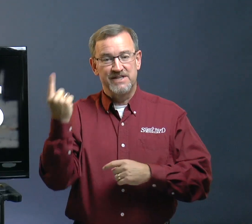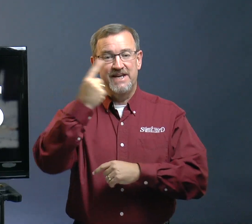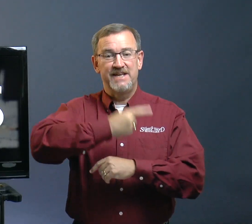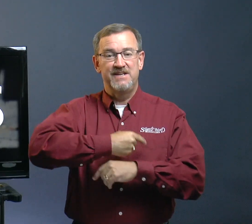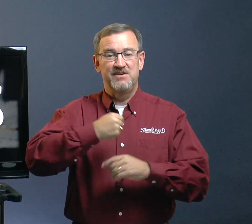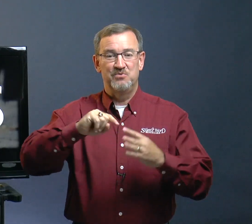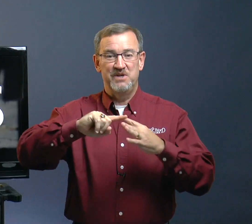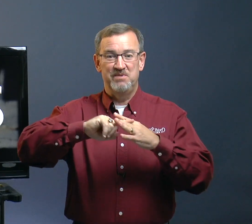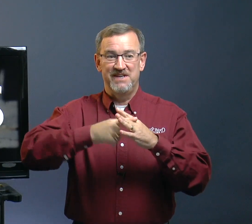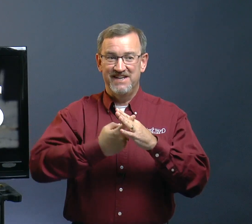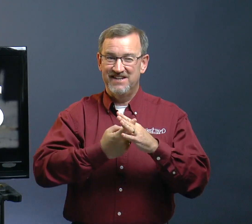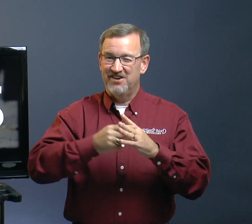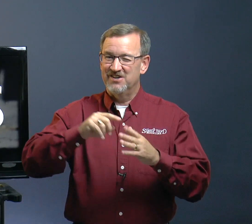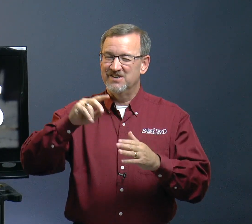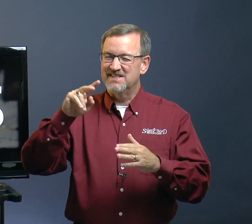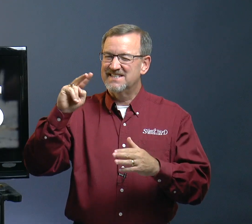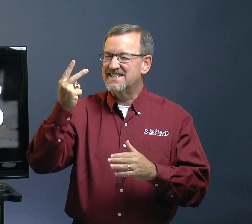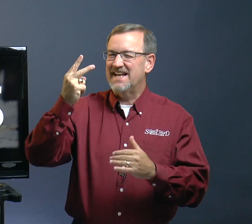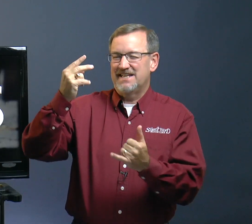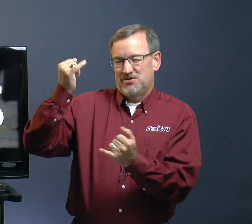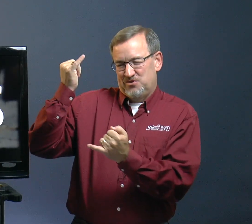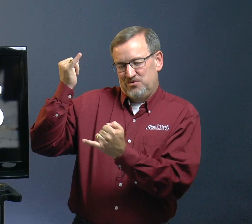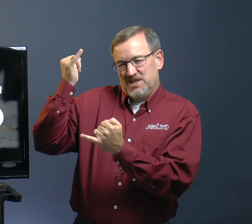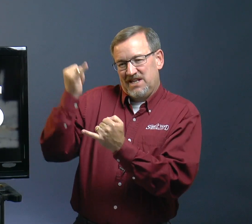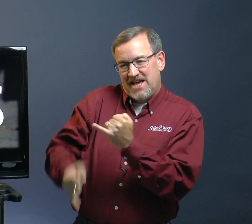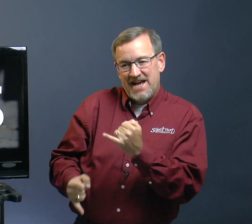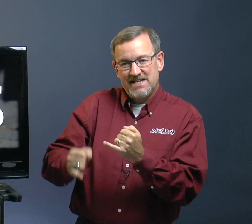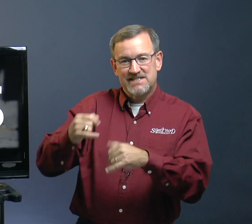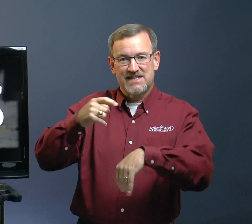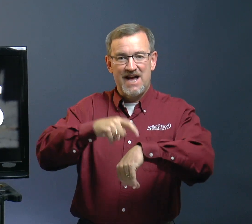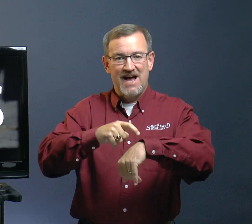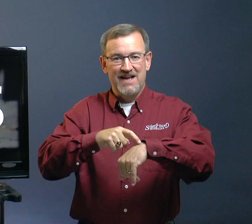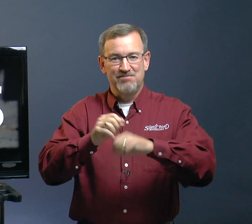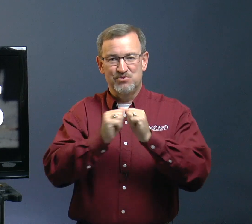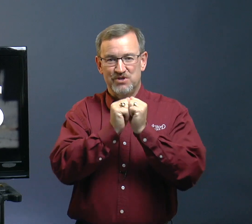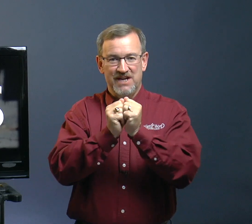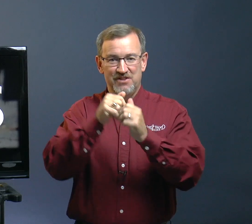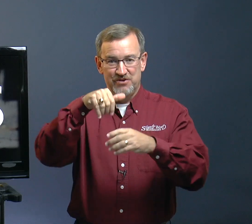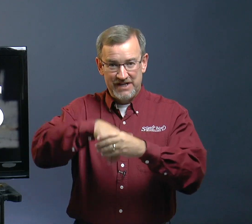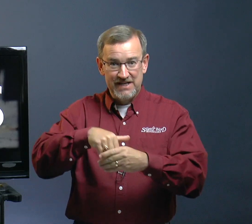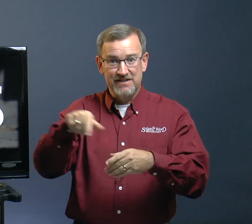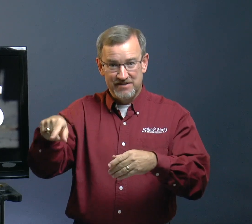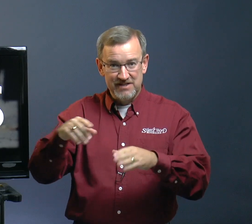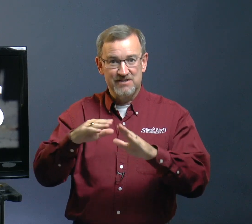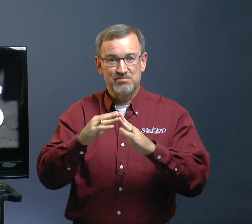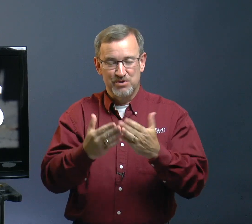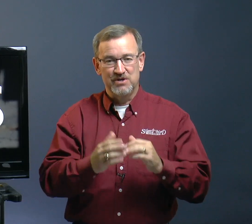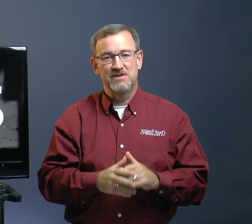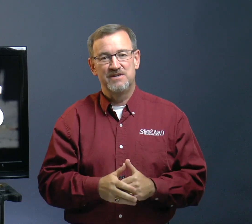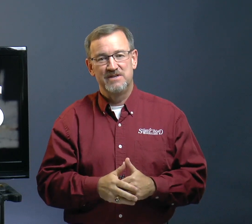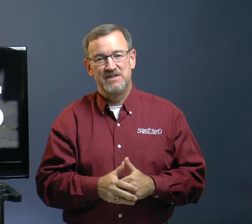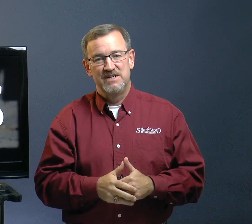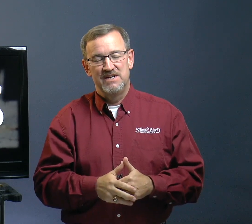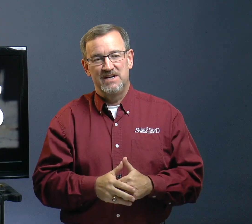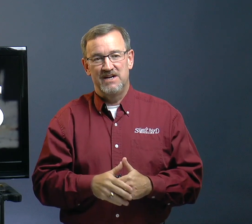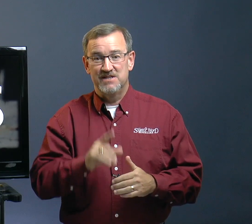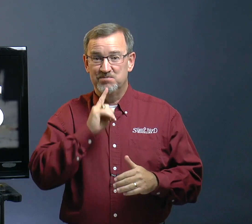Today we begin our second to the last time together in this book. It's been